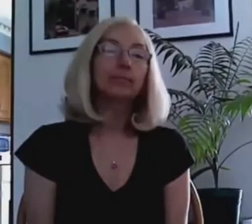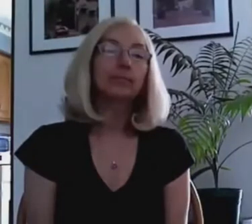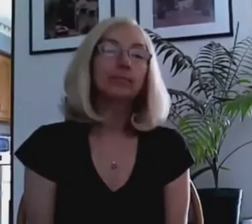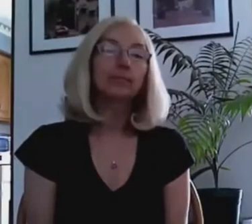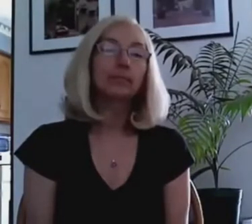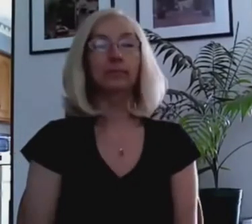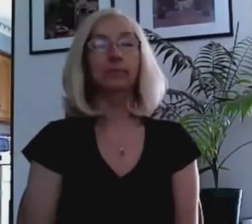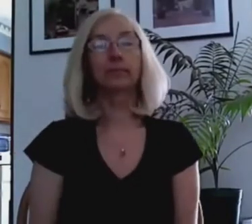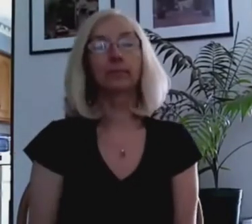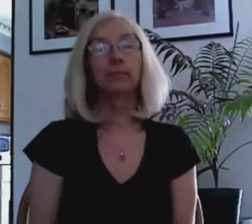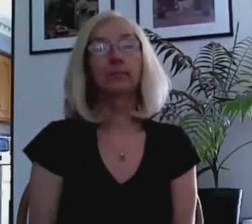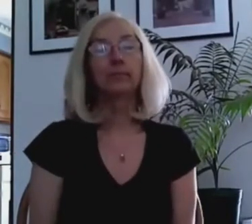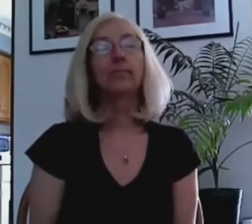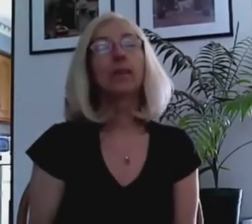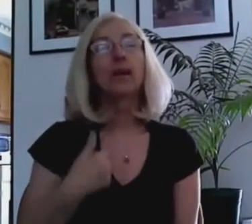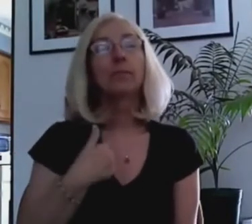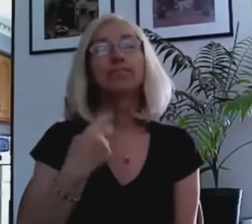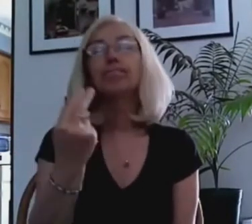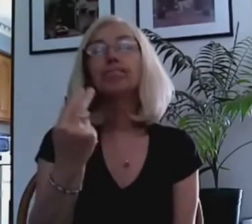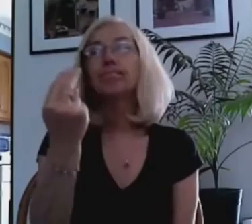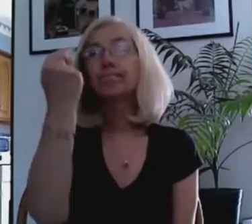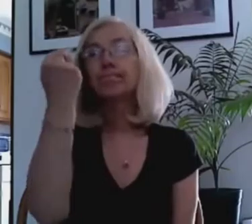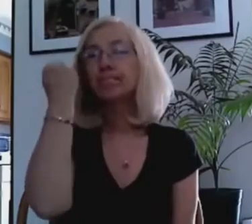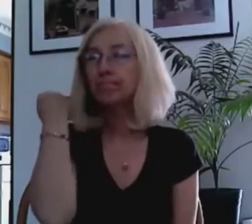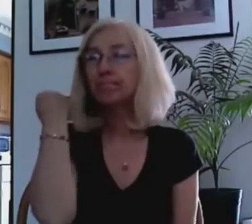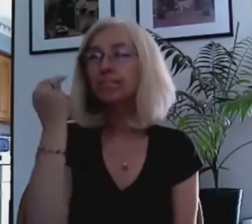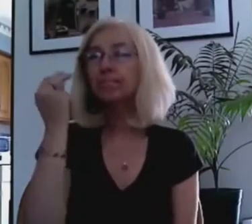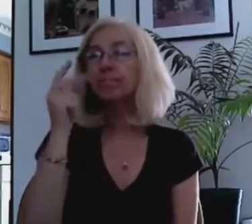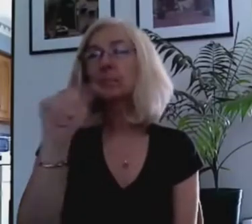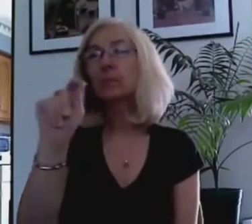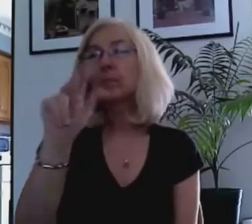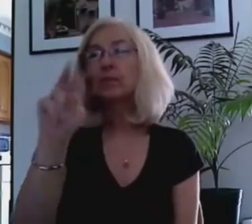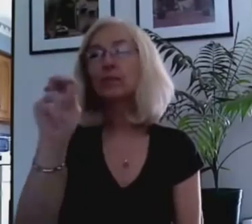cancer, can help your overall weight.